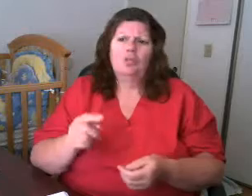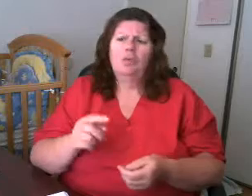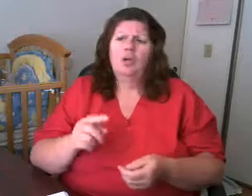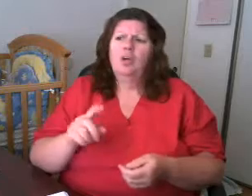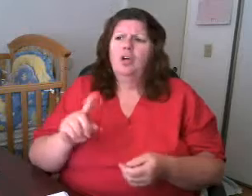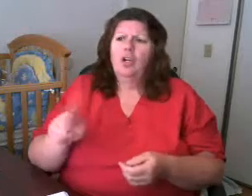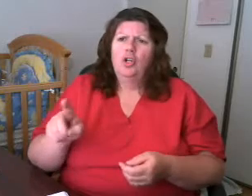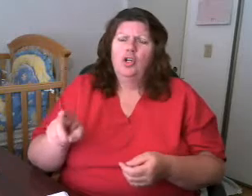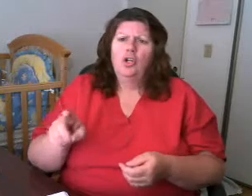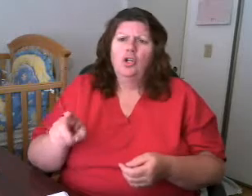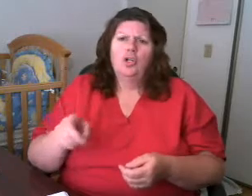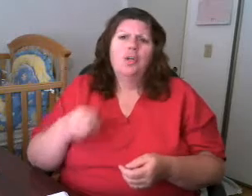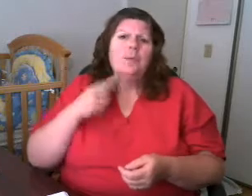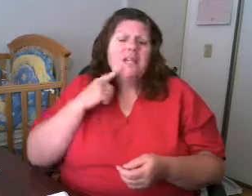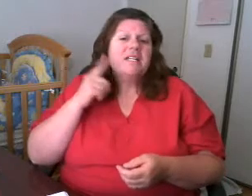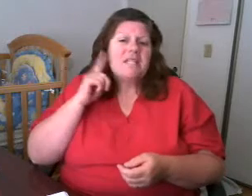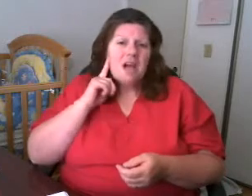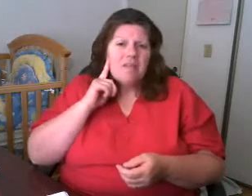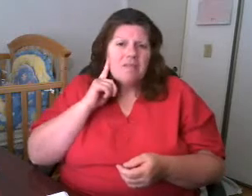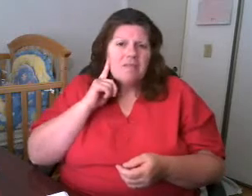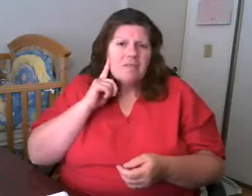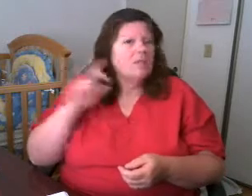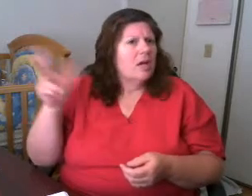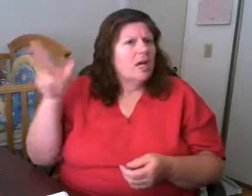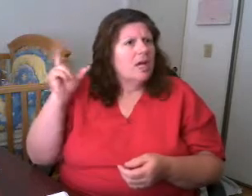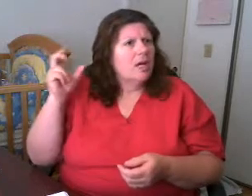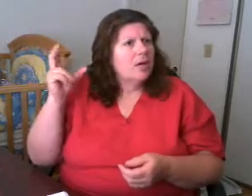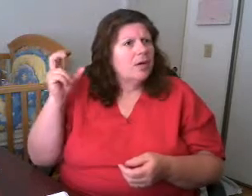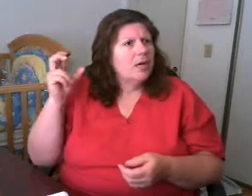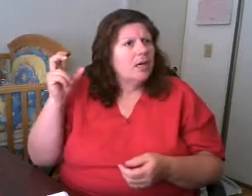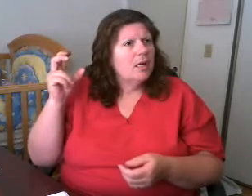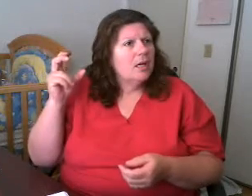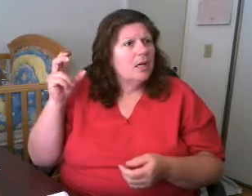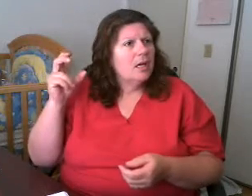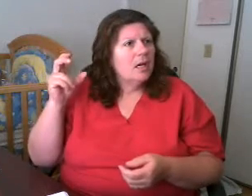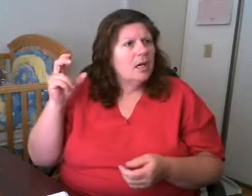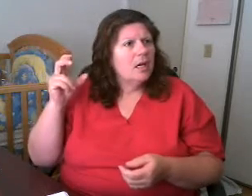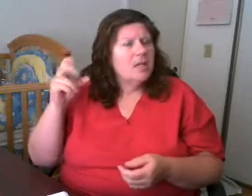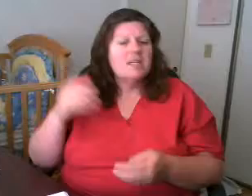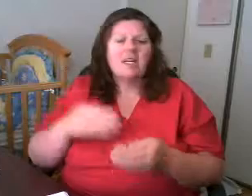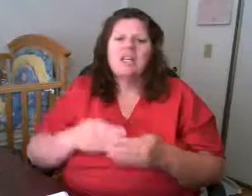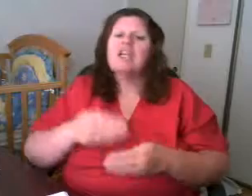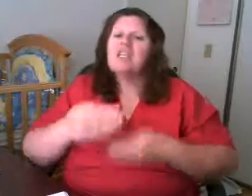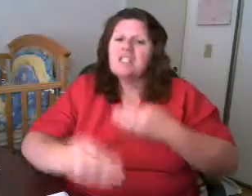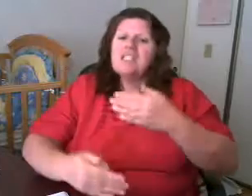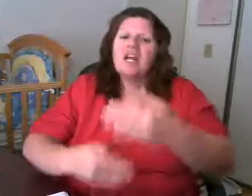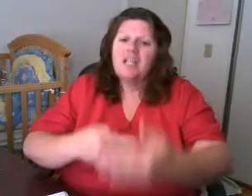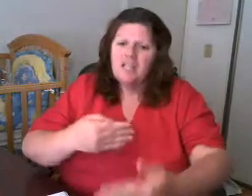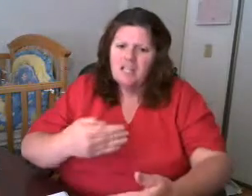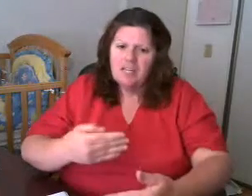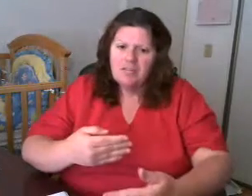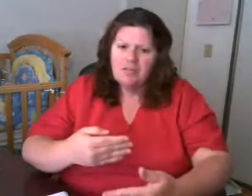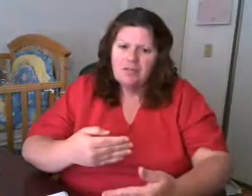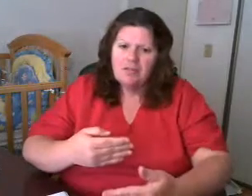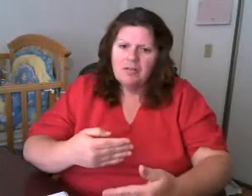Is the situation calling for simultaneous interpreting or consecutive interpreting? Are there distractions in the room? Is the